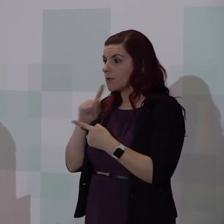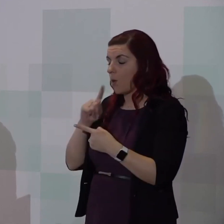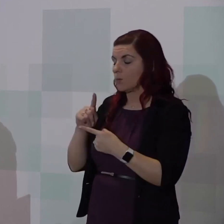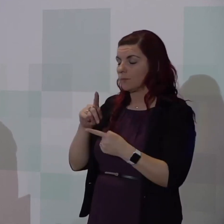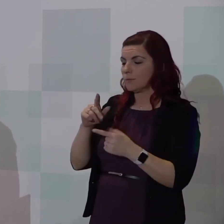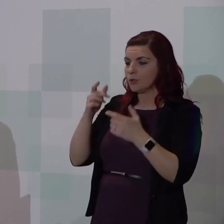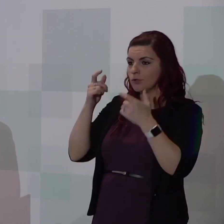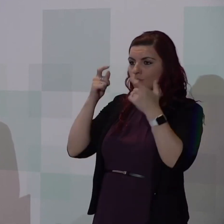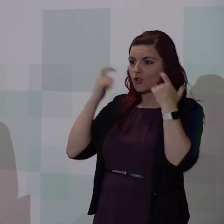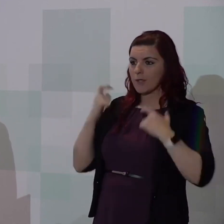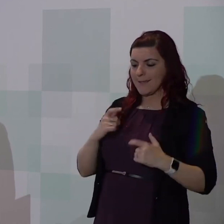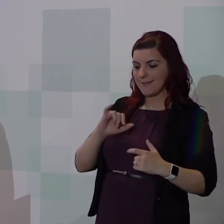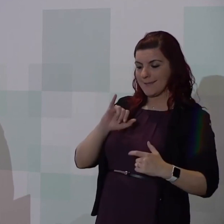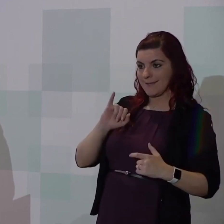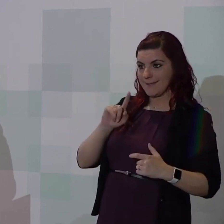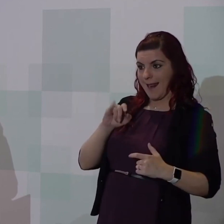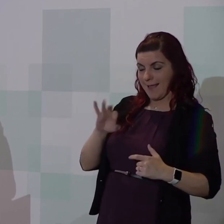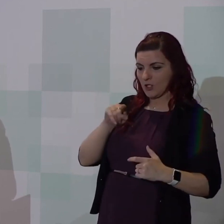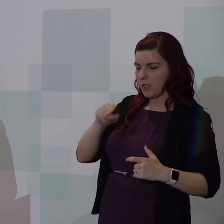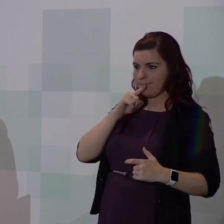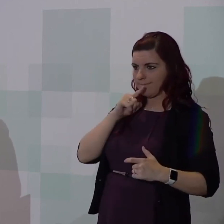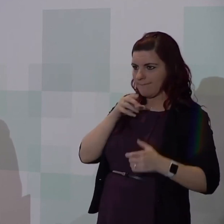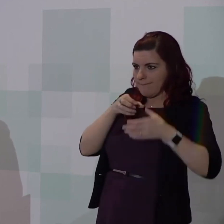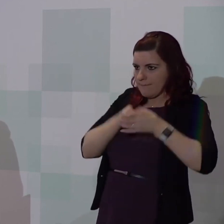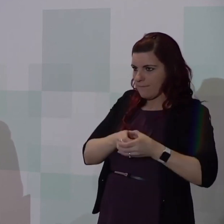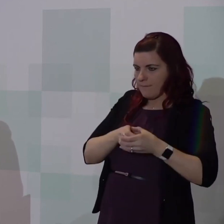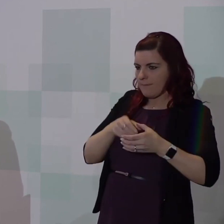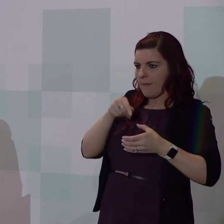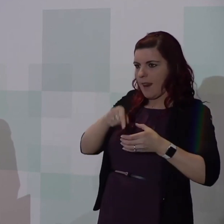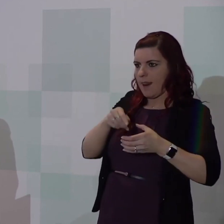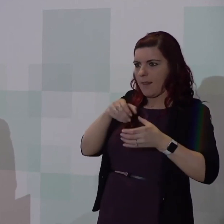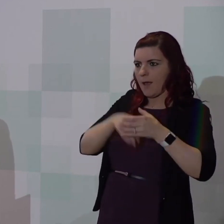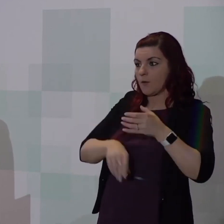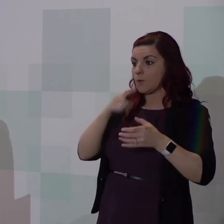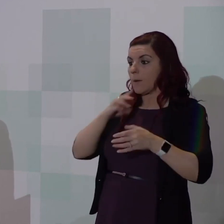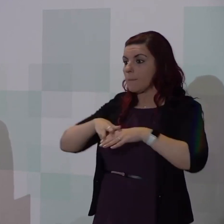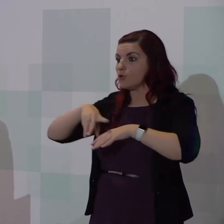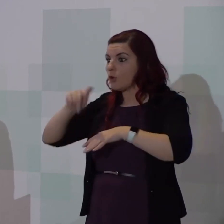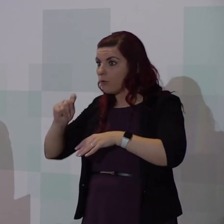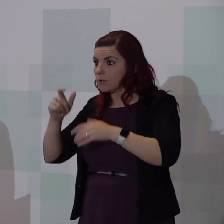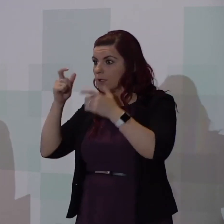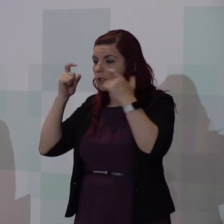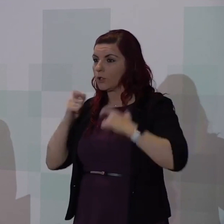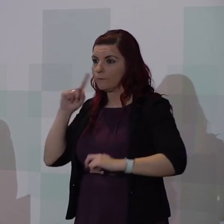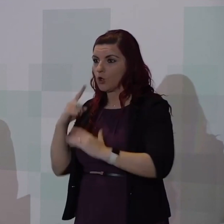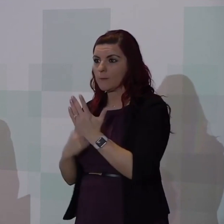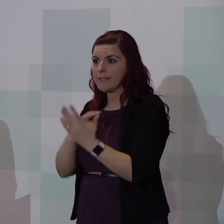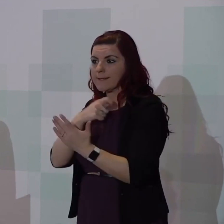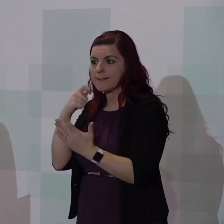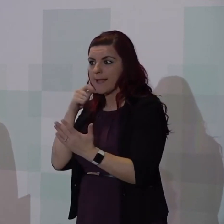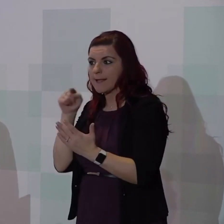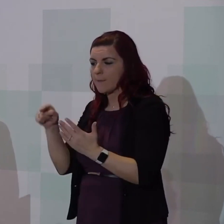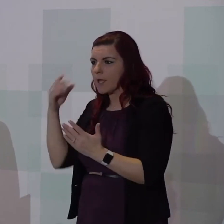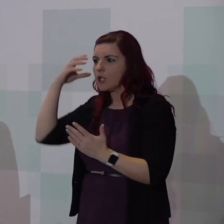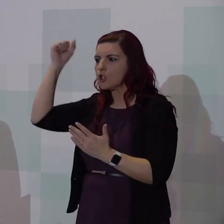a minority, she was a dissenting judgment, giving a dissenting judgment here. The majority judgment said, and Chief